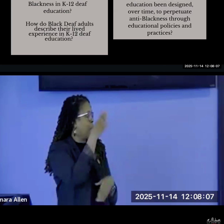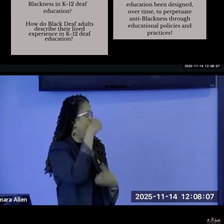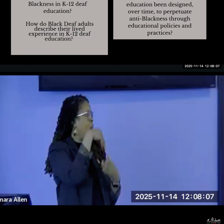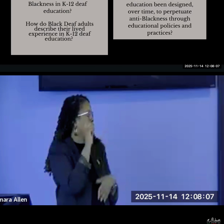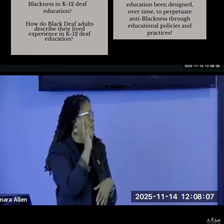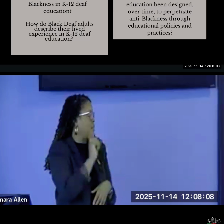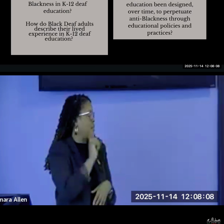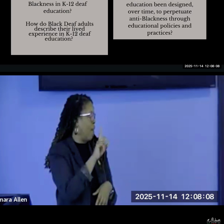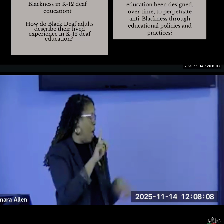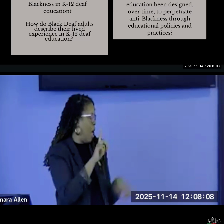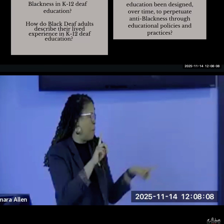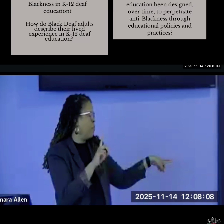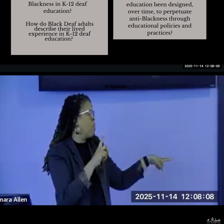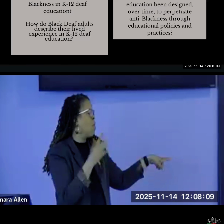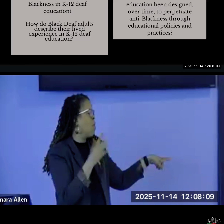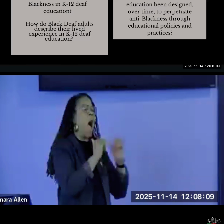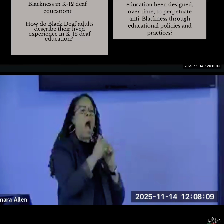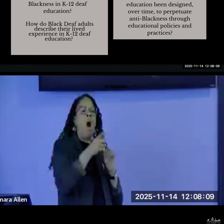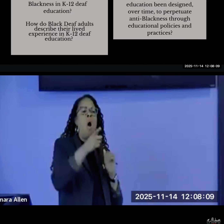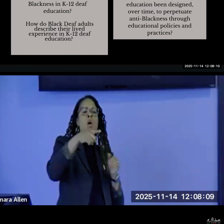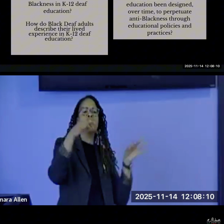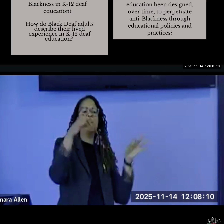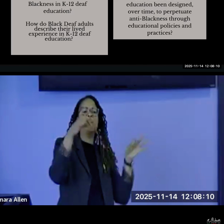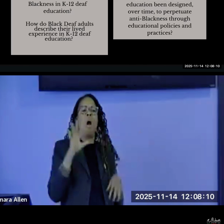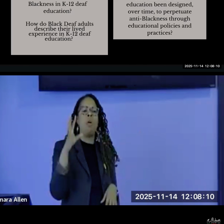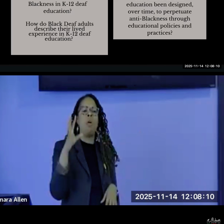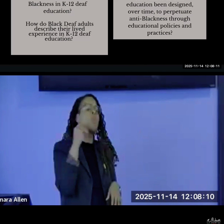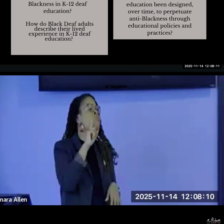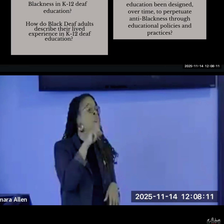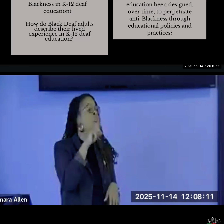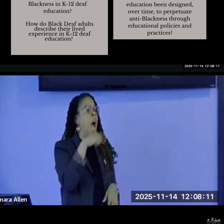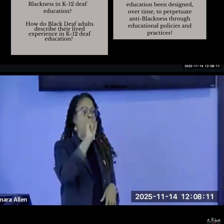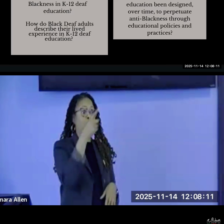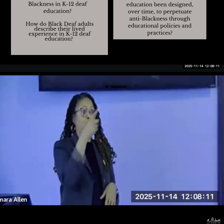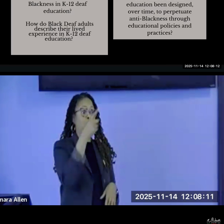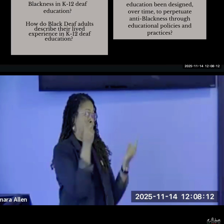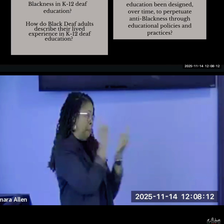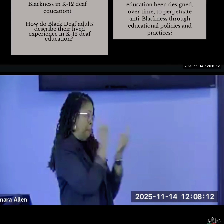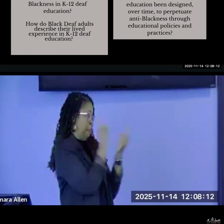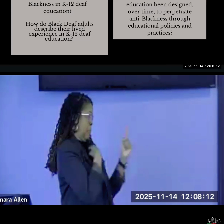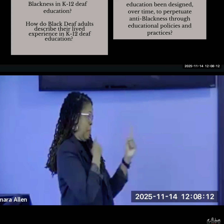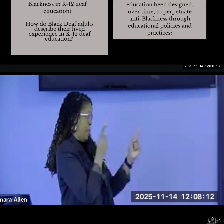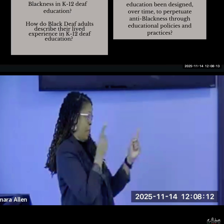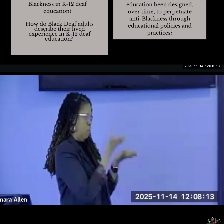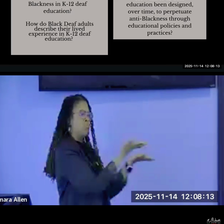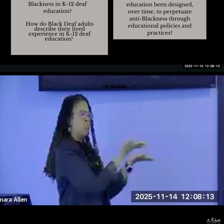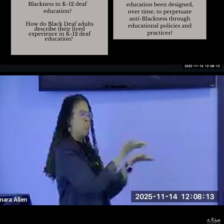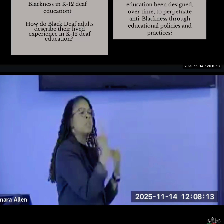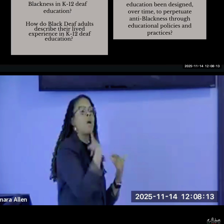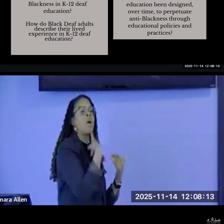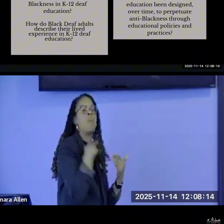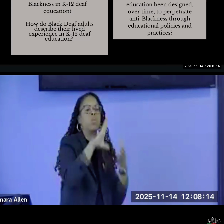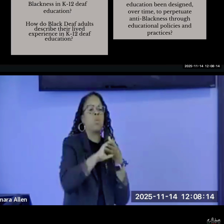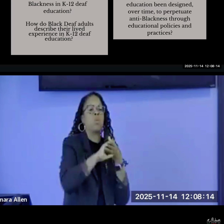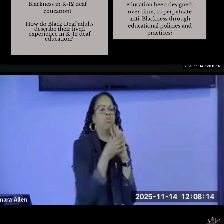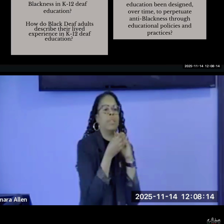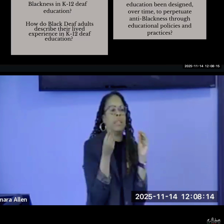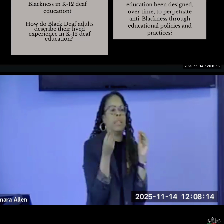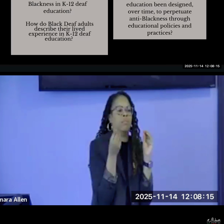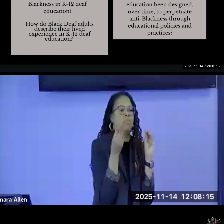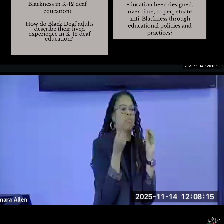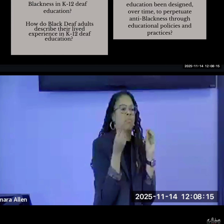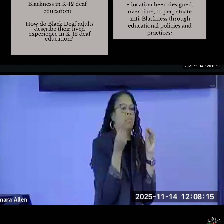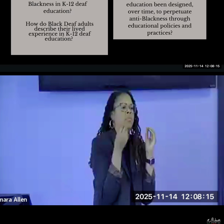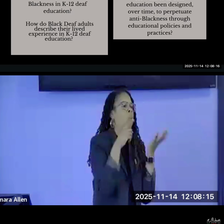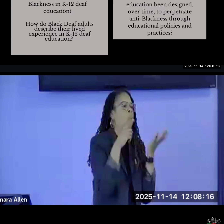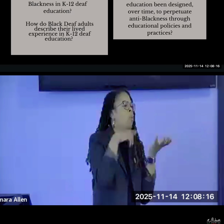First question, what stories do Black deaf adults tell us about anti-Blackness in K-12 deaf education? When I